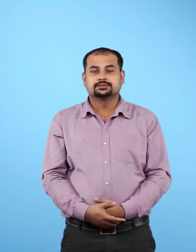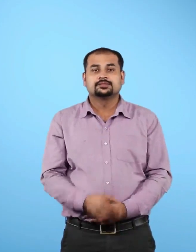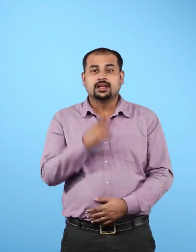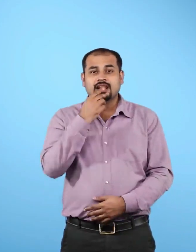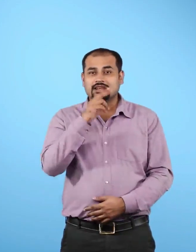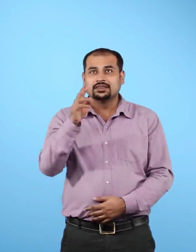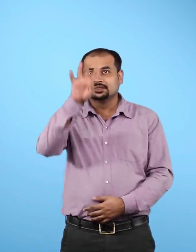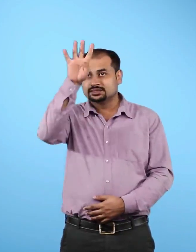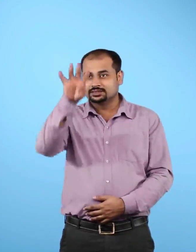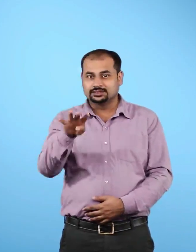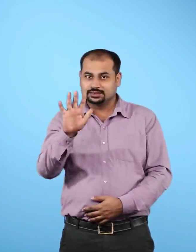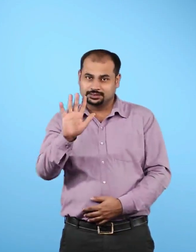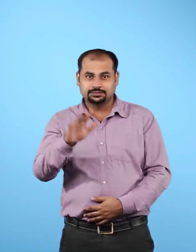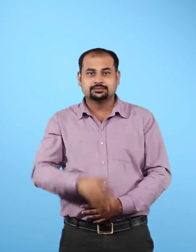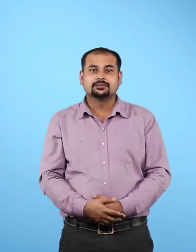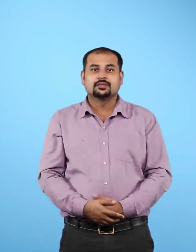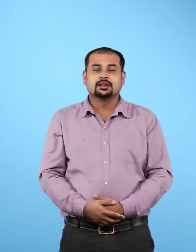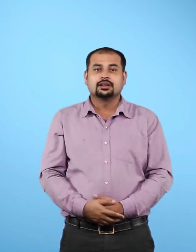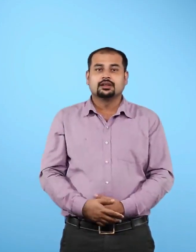What part of the sheet is green?